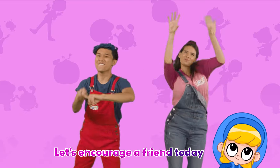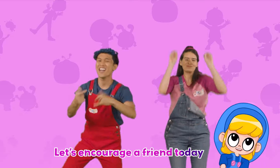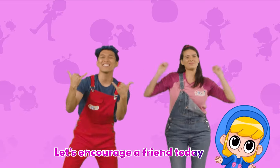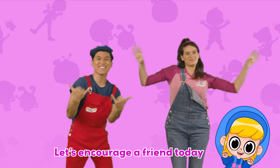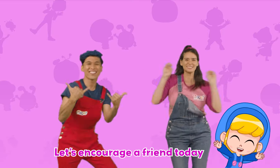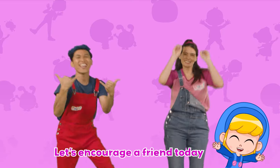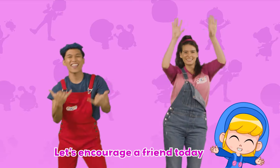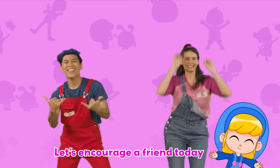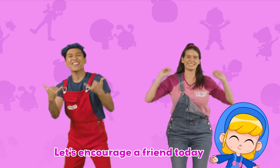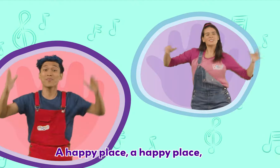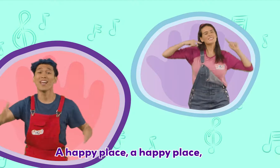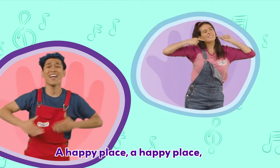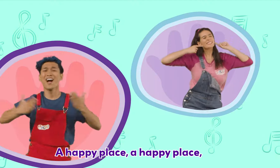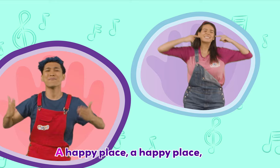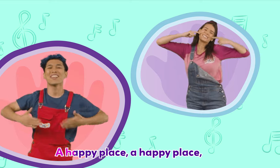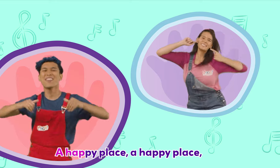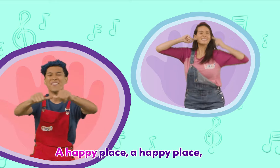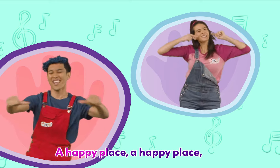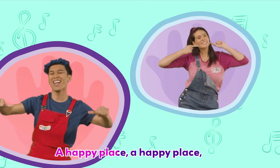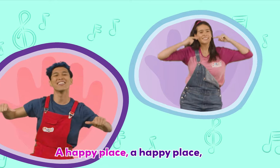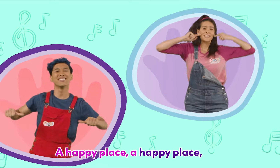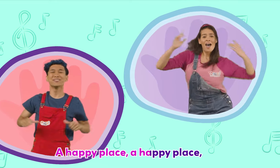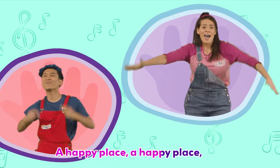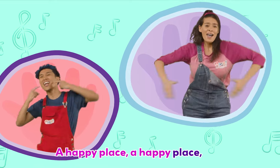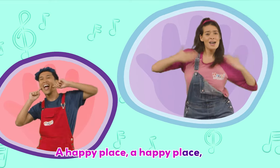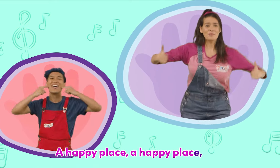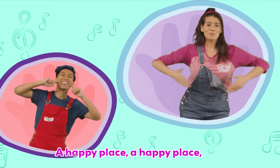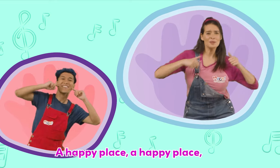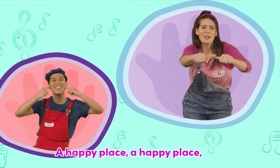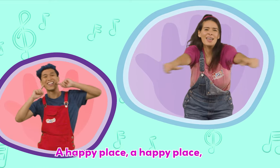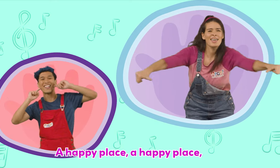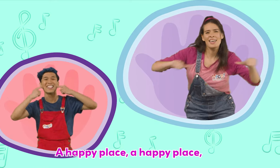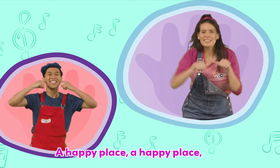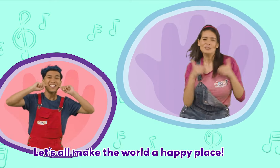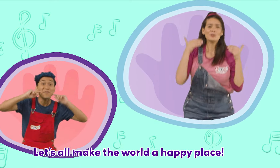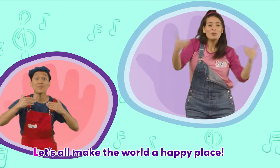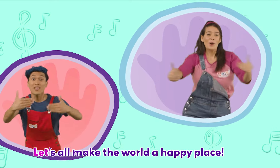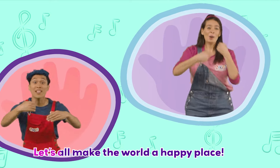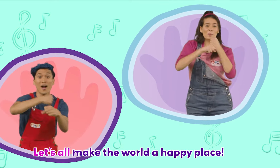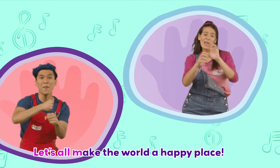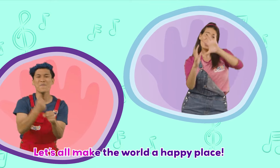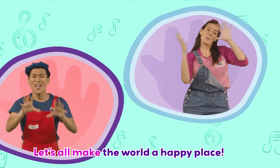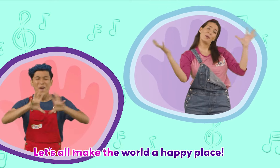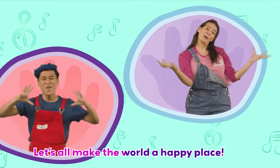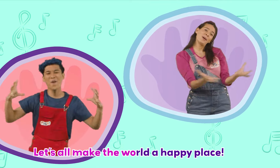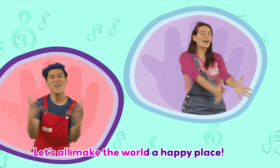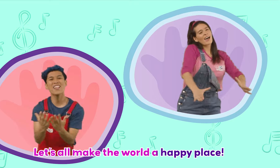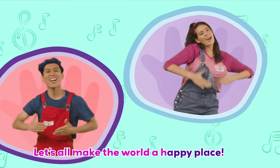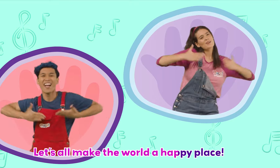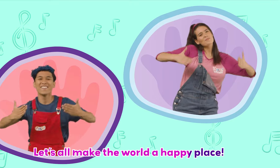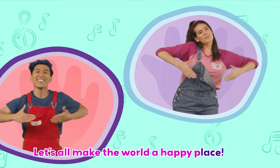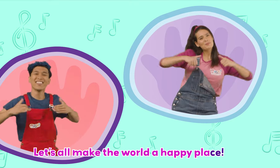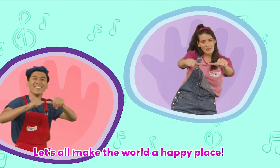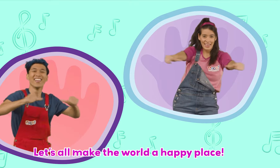Encourage a friend today. A happy place, a happy place. Let's all make the